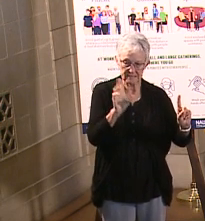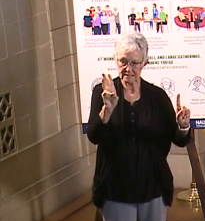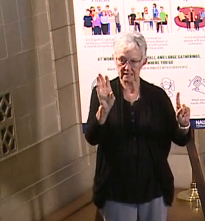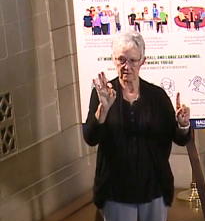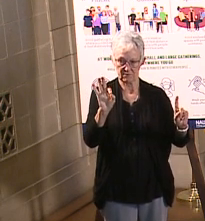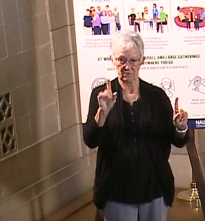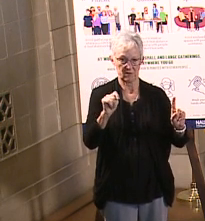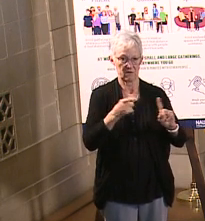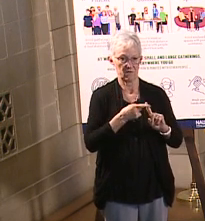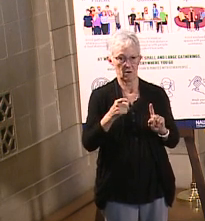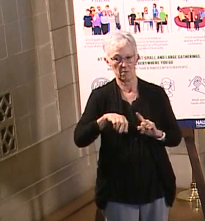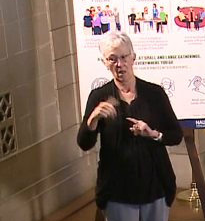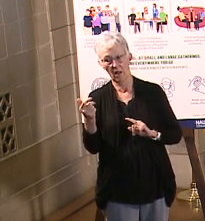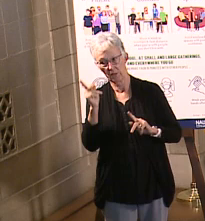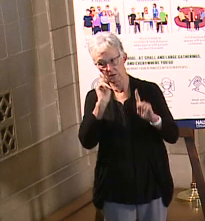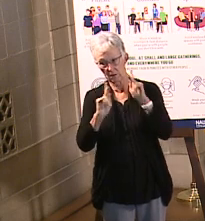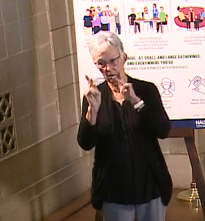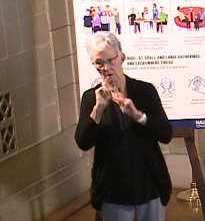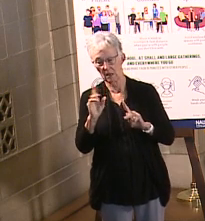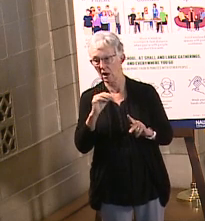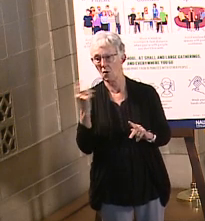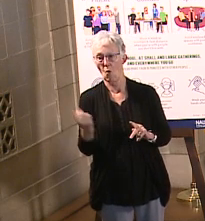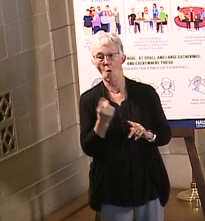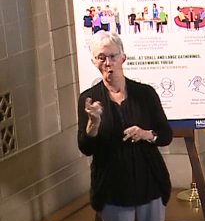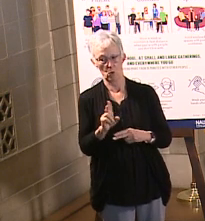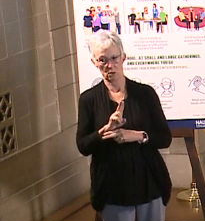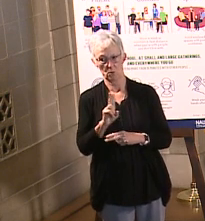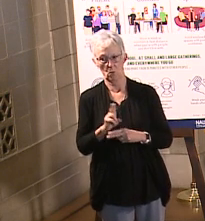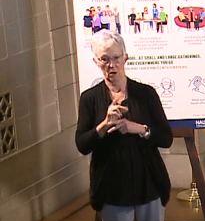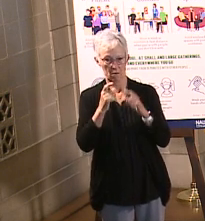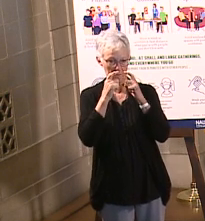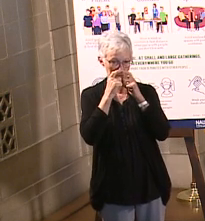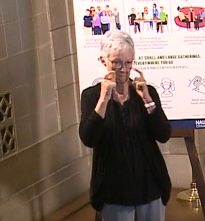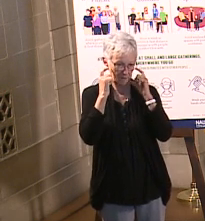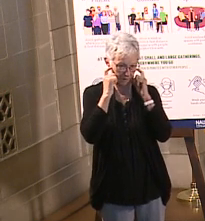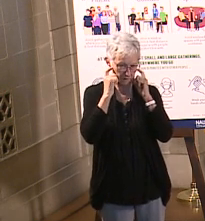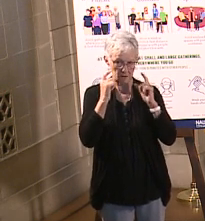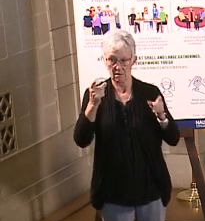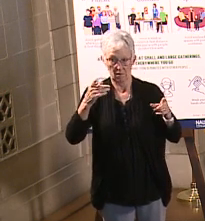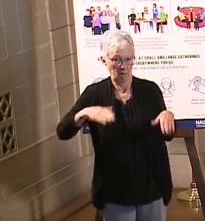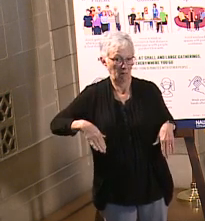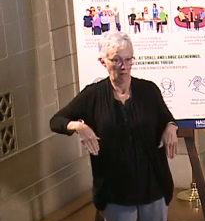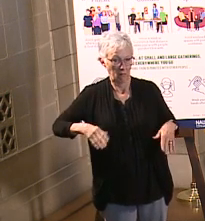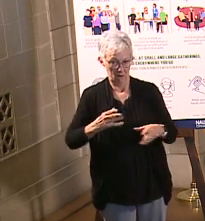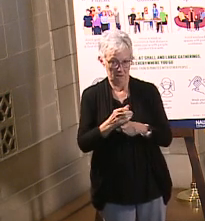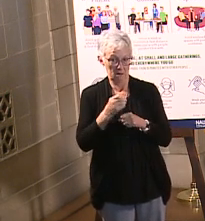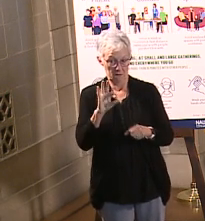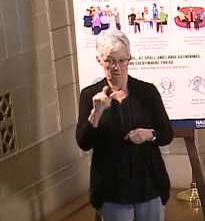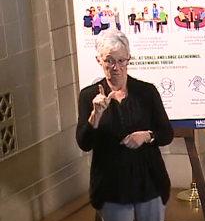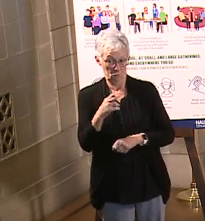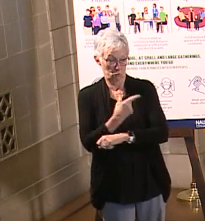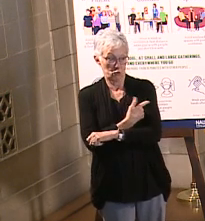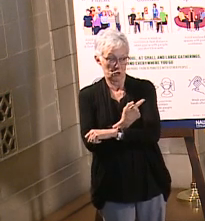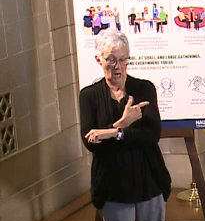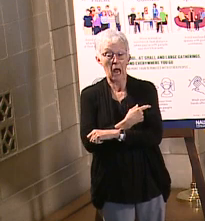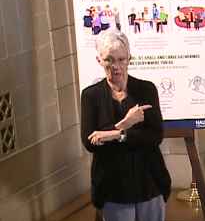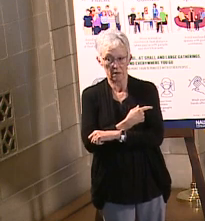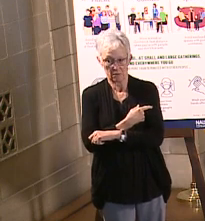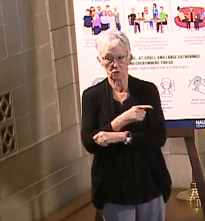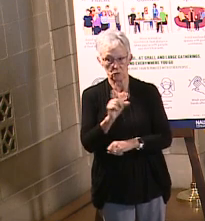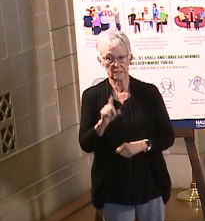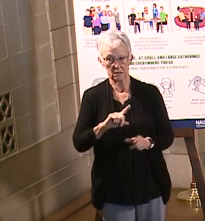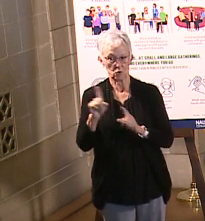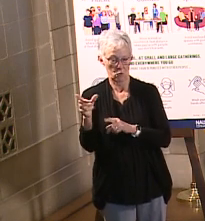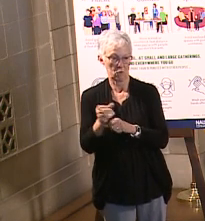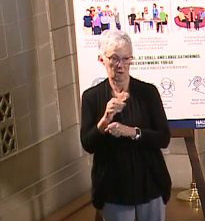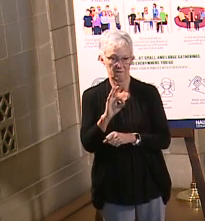household, and be big red responsible by wearing that mask. If you haven't received your flu vaccination yet, please get yourself and your loved ones vaccinated.